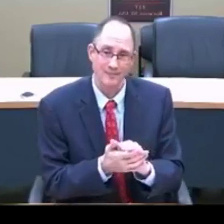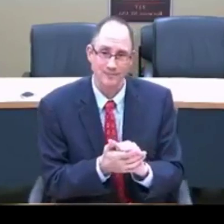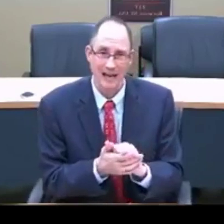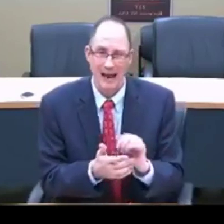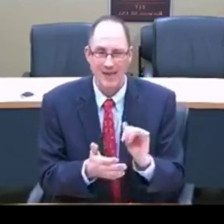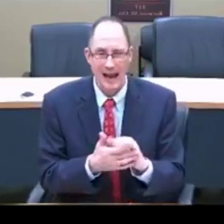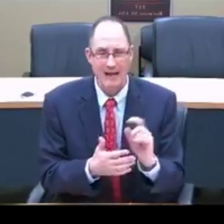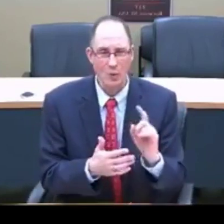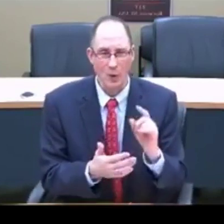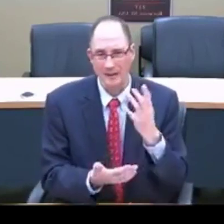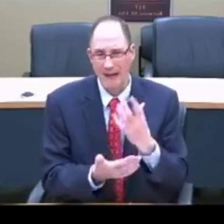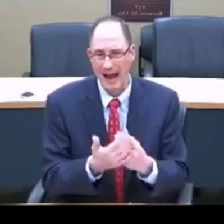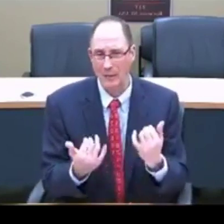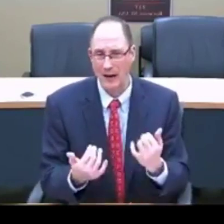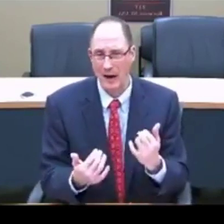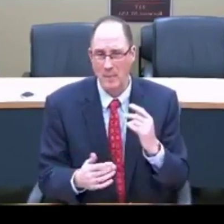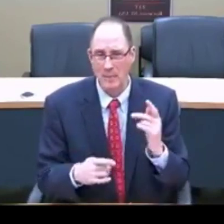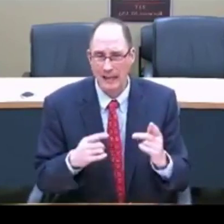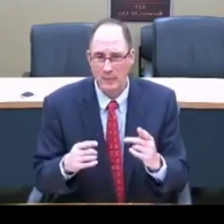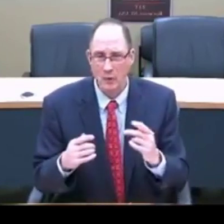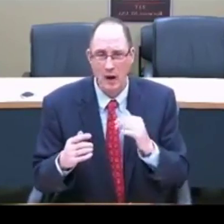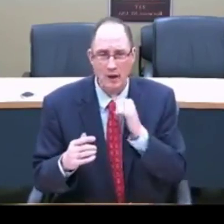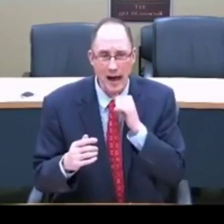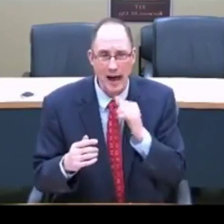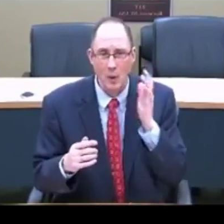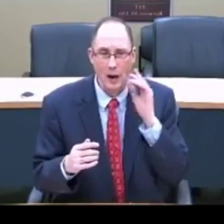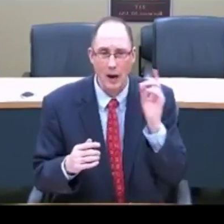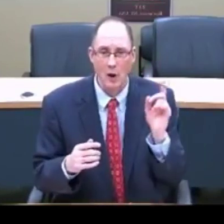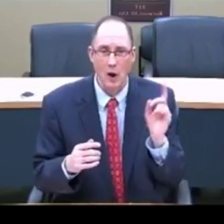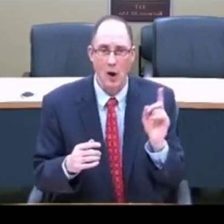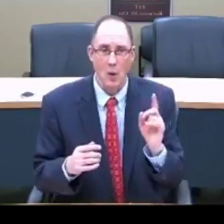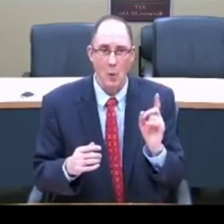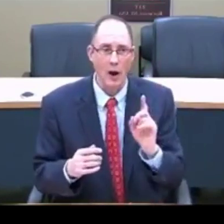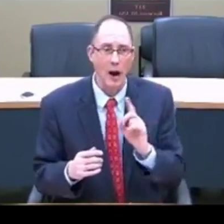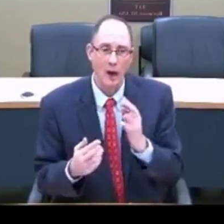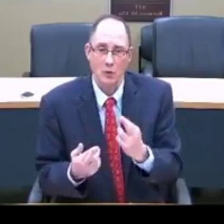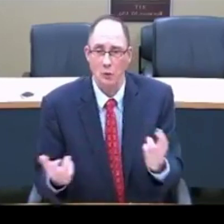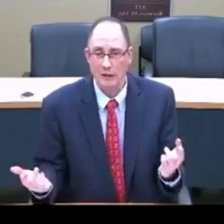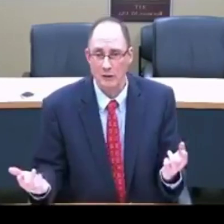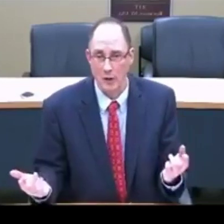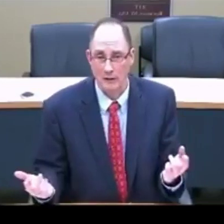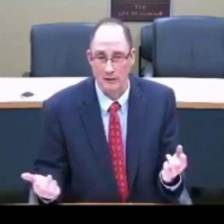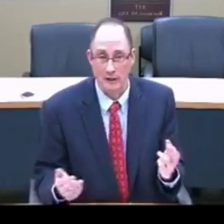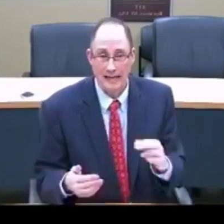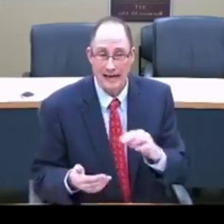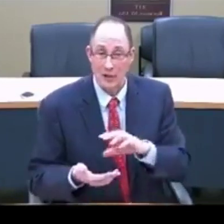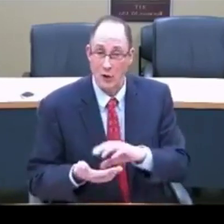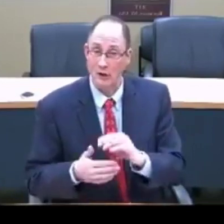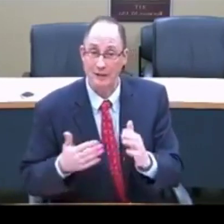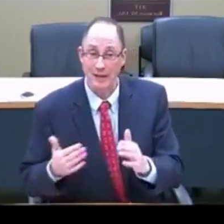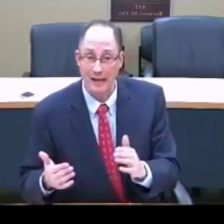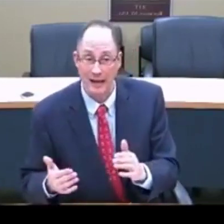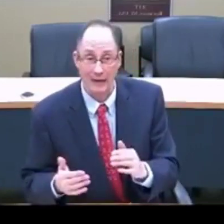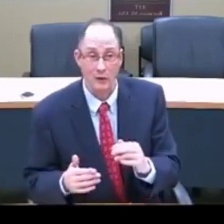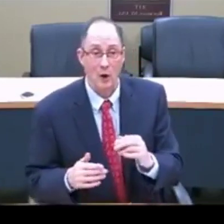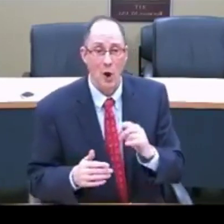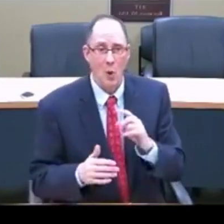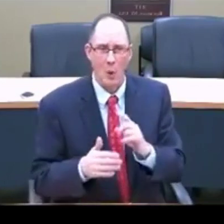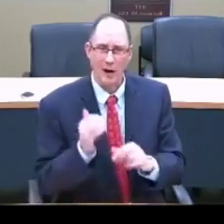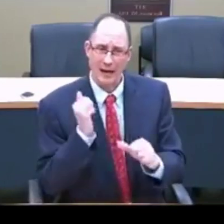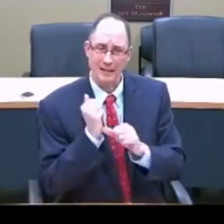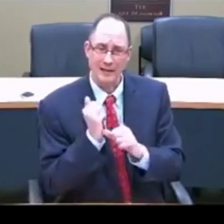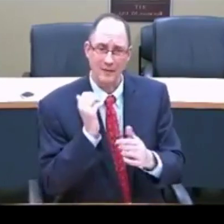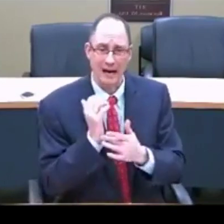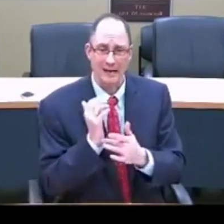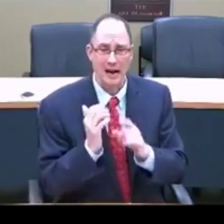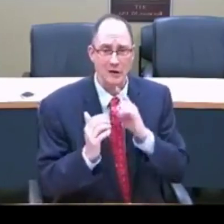what's lacking right now. People are not aware. Where are the resources? Learn sign language. What